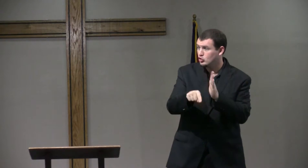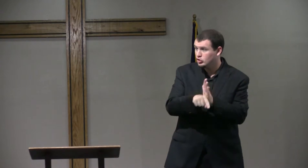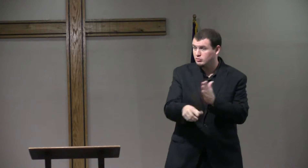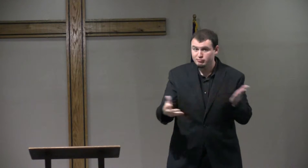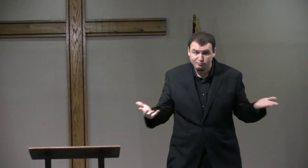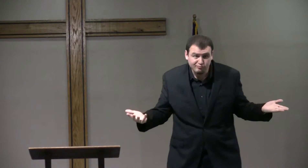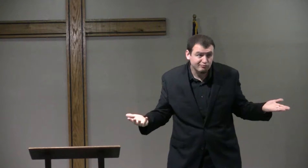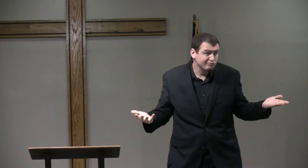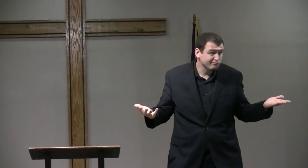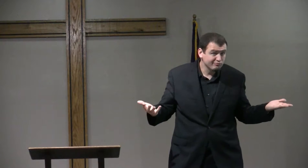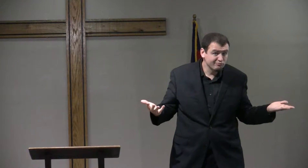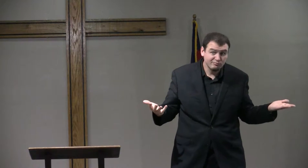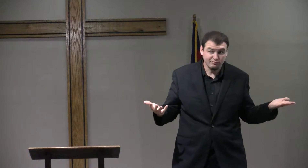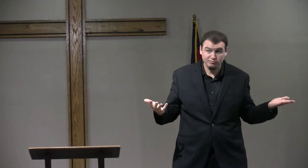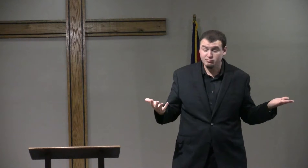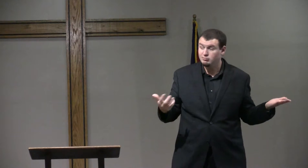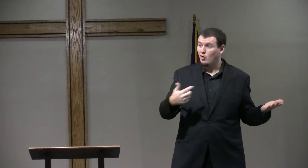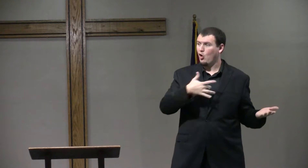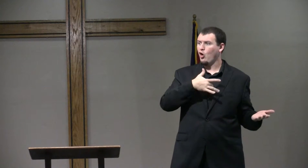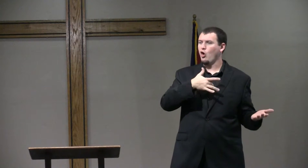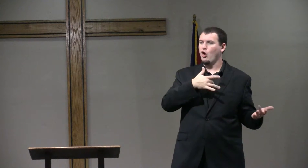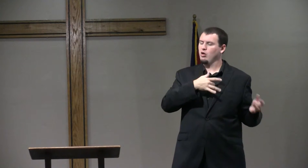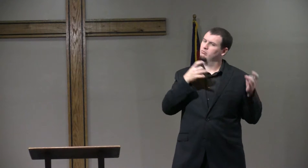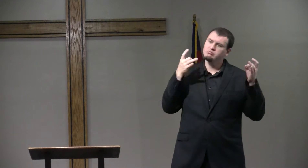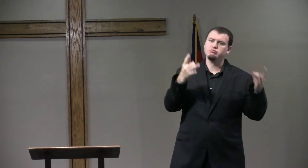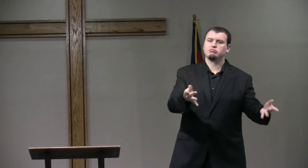So we're all guilty. We're guilty of murder.